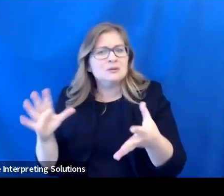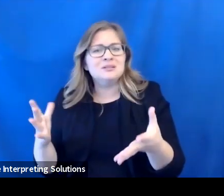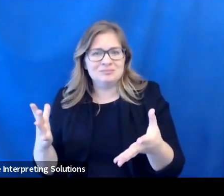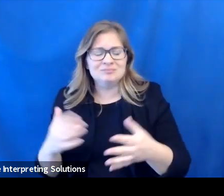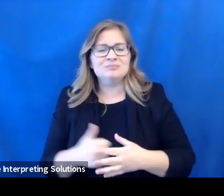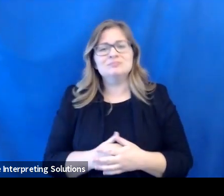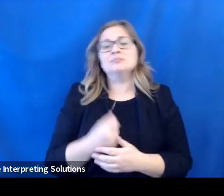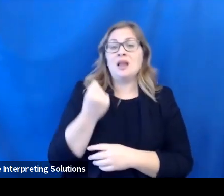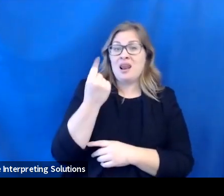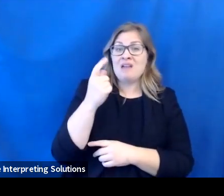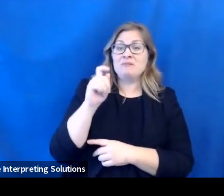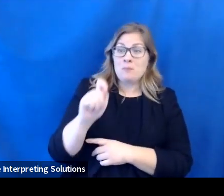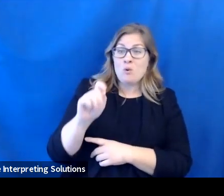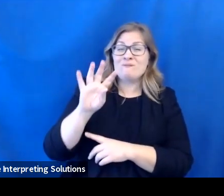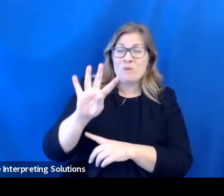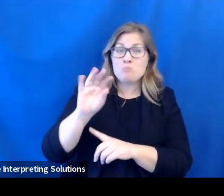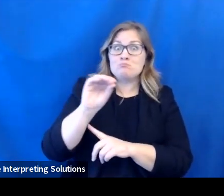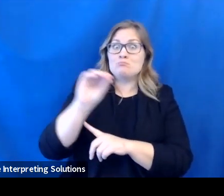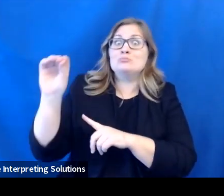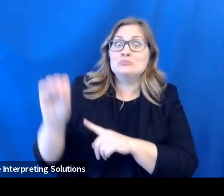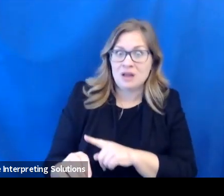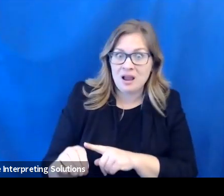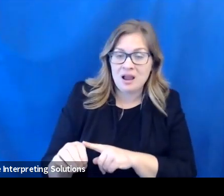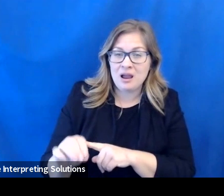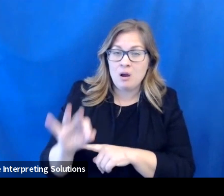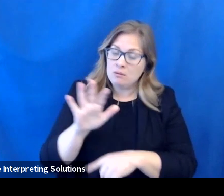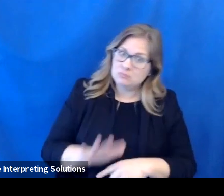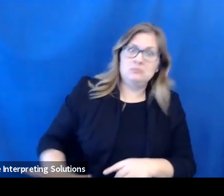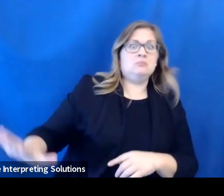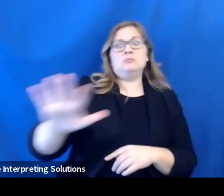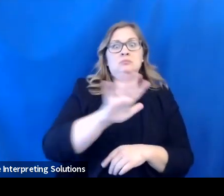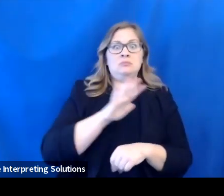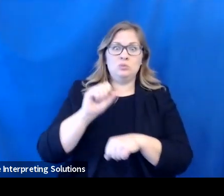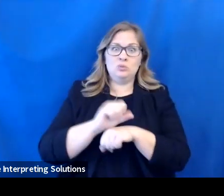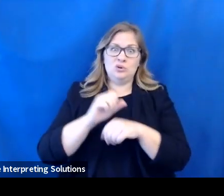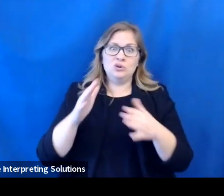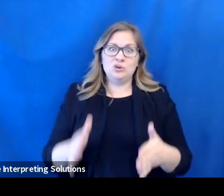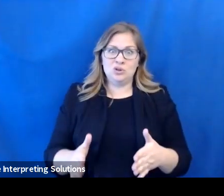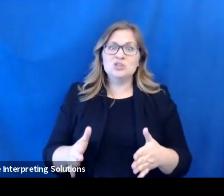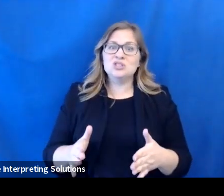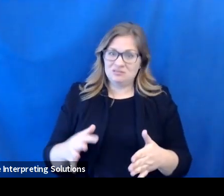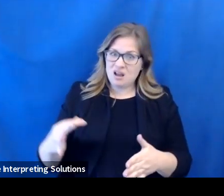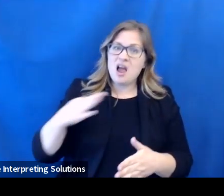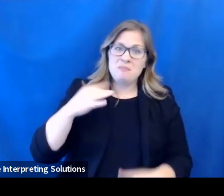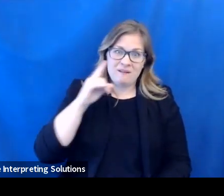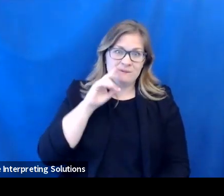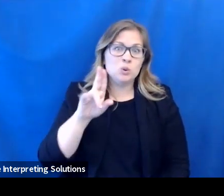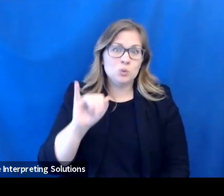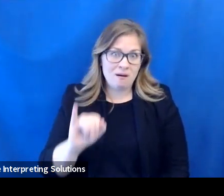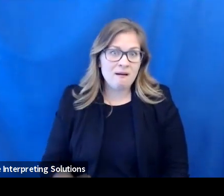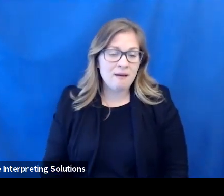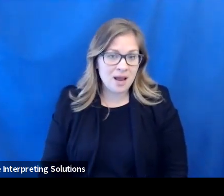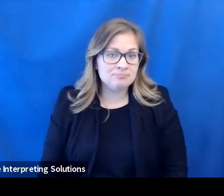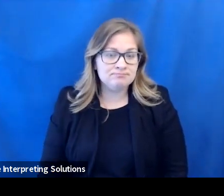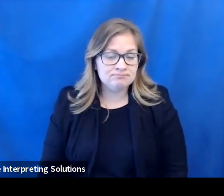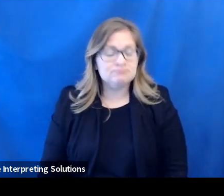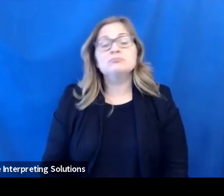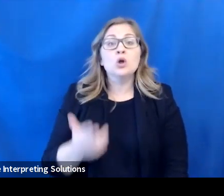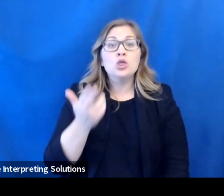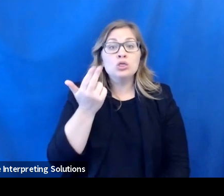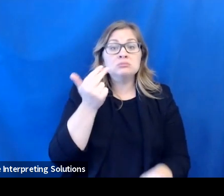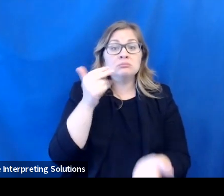force since this crisis began has applied for unemployment insurance benefits. Yesterday, we saw 13,424